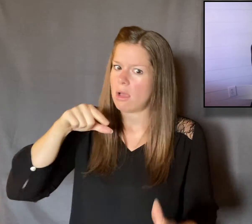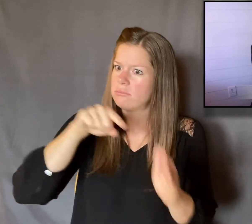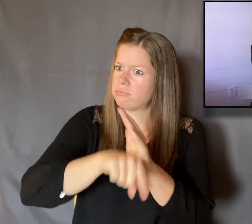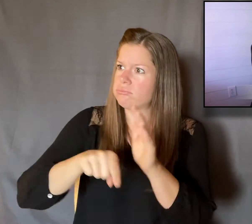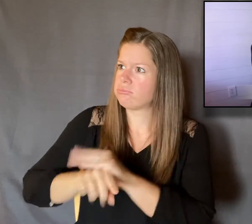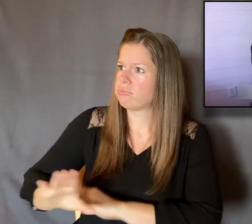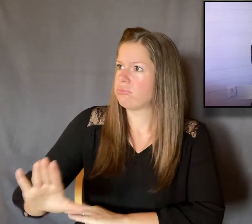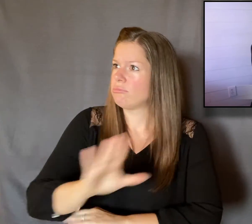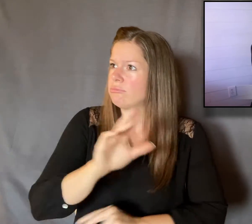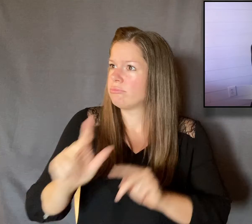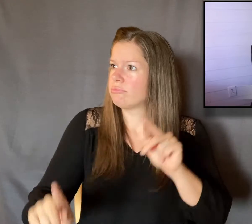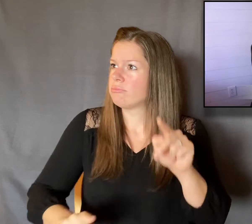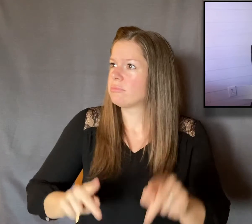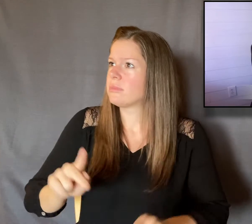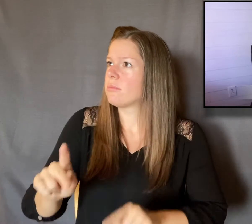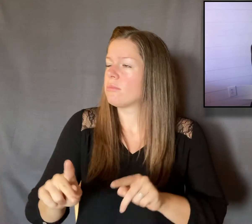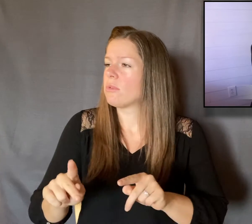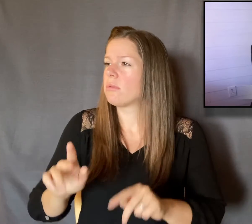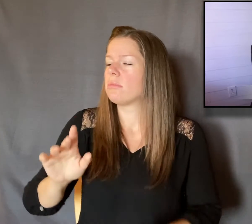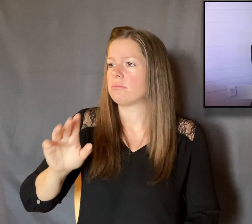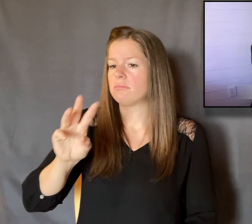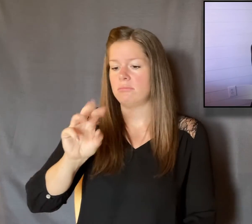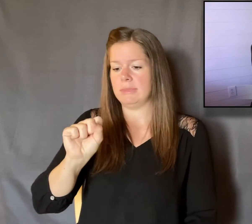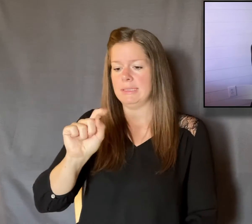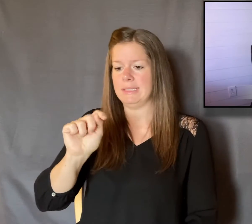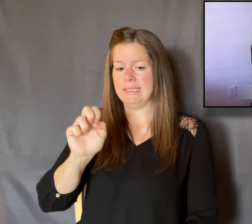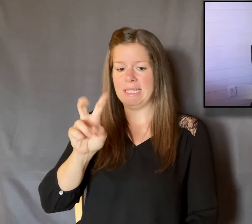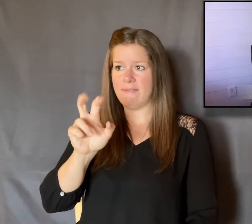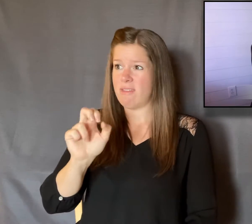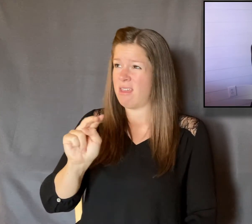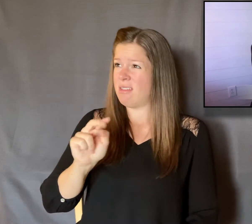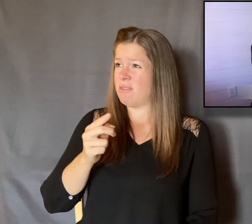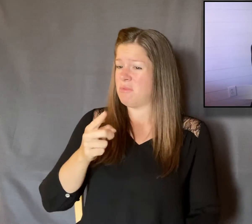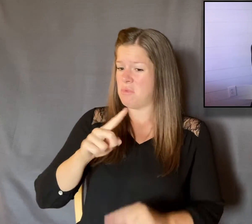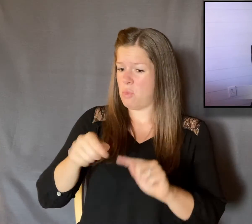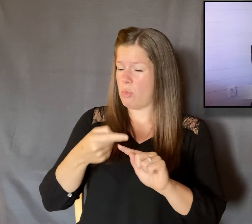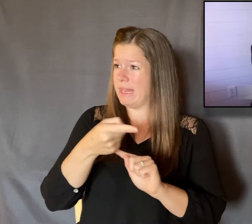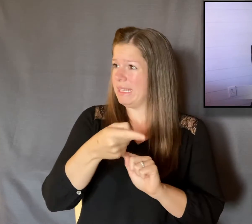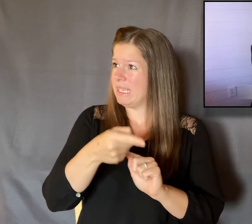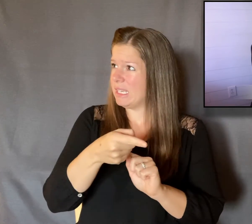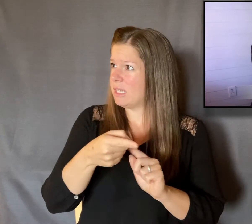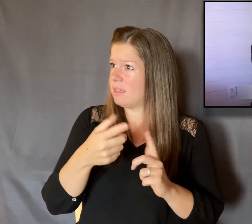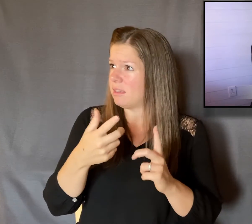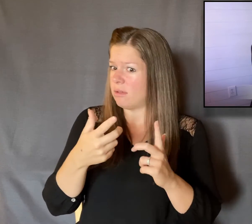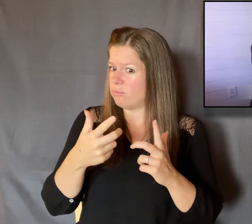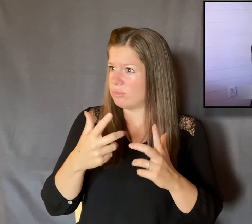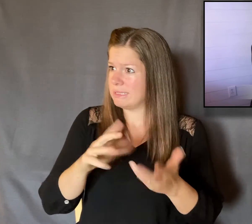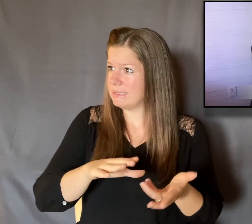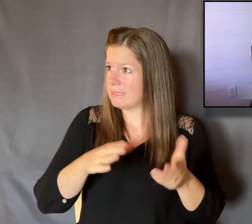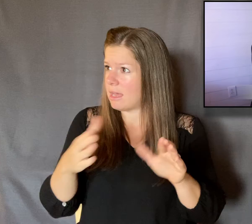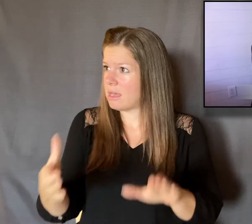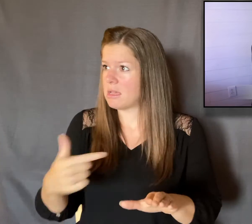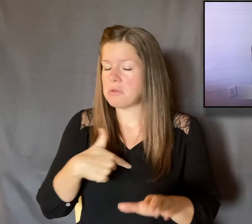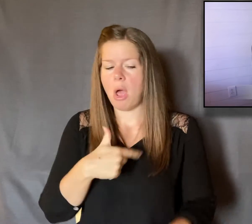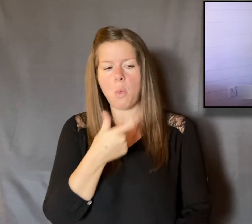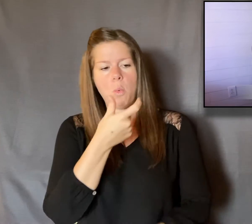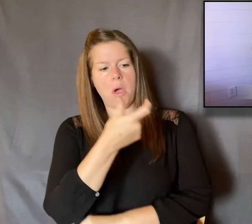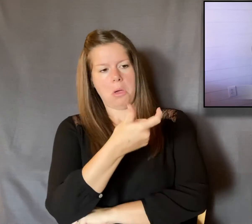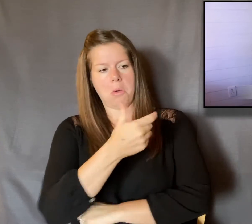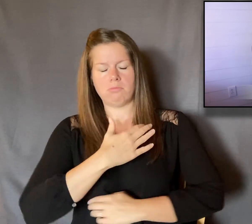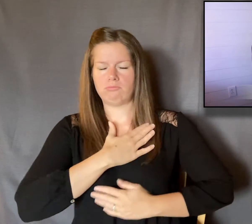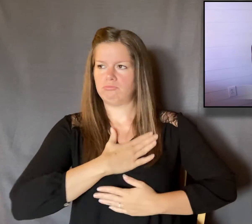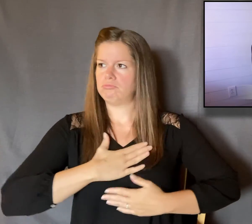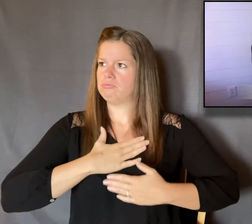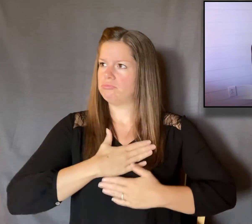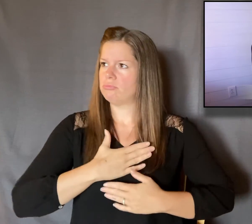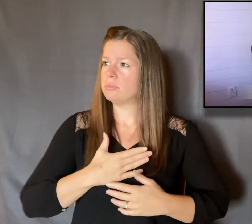of Stephen, your witness, was being shed, I myself was standing by and approving and watching over the garments of those who killed him.